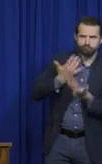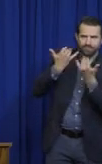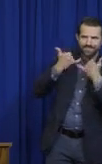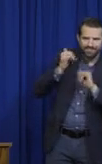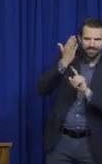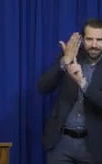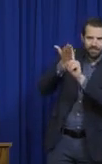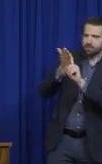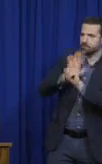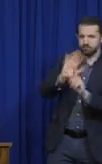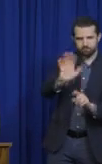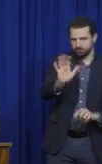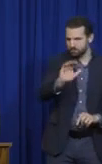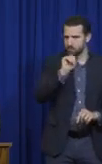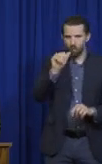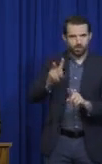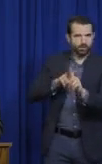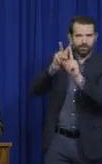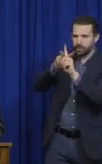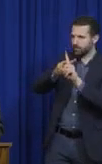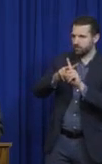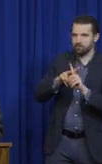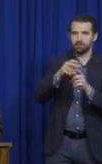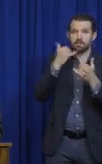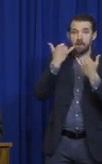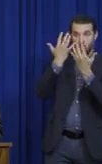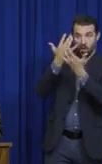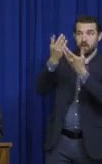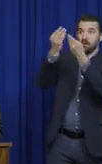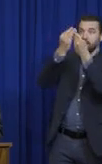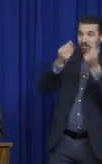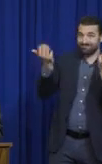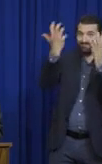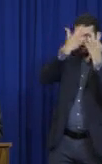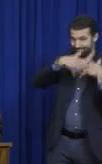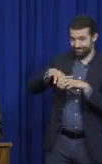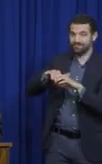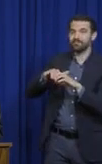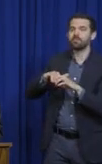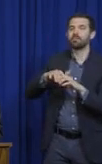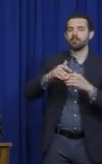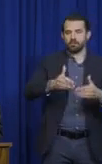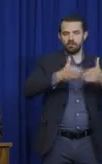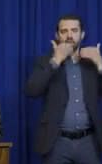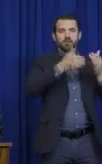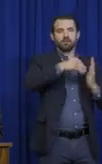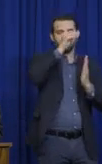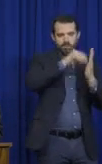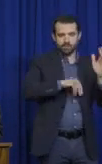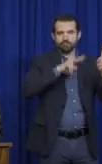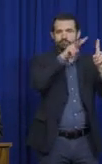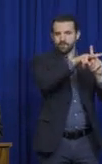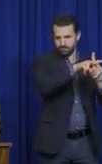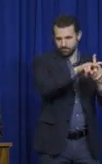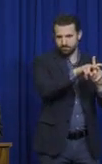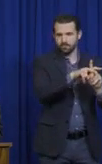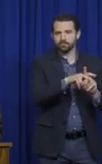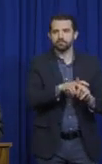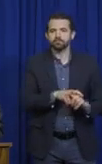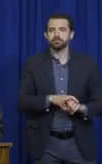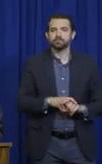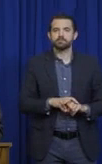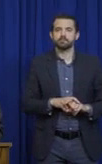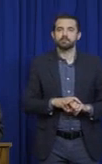that claim is resolved. You can only collect pandemic unemployment assistance benefits if you